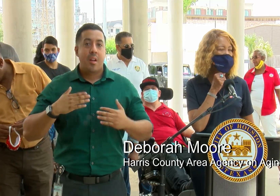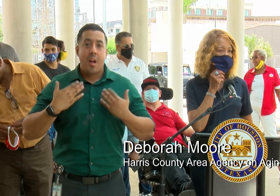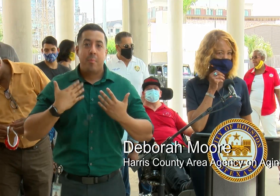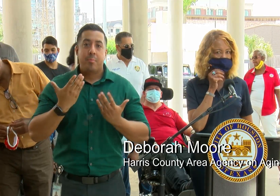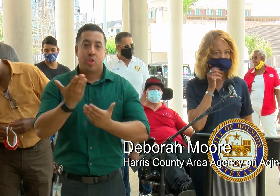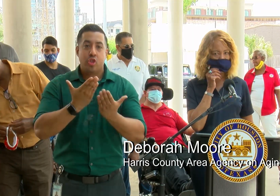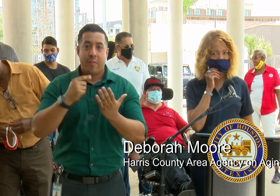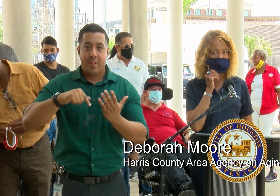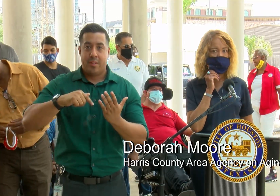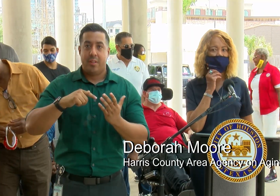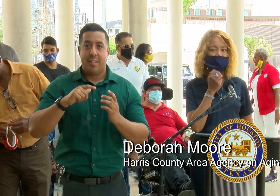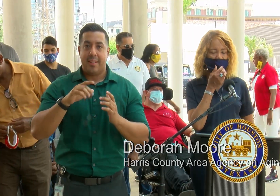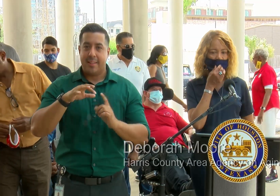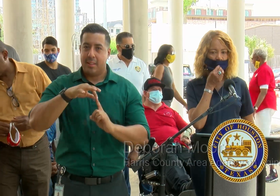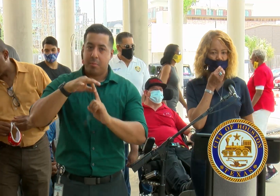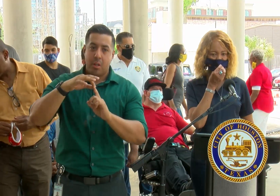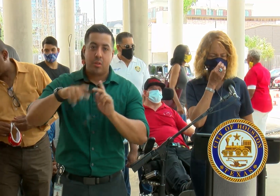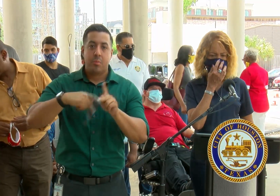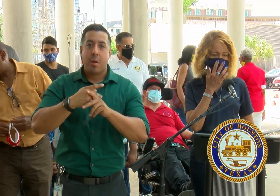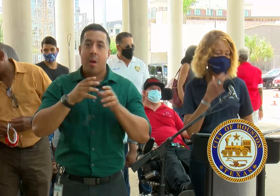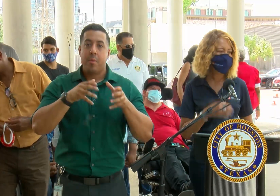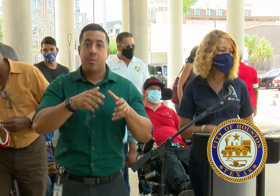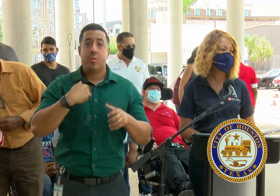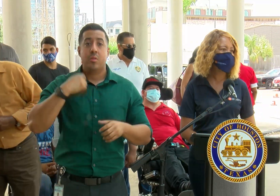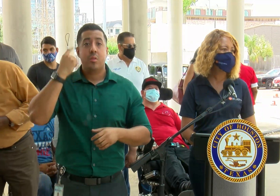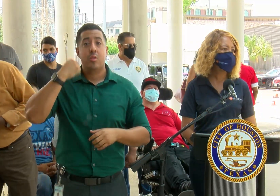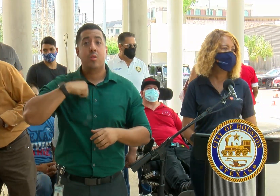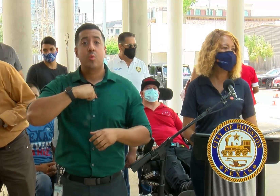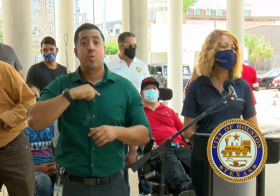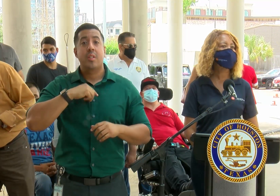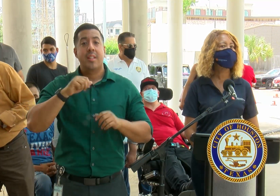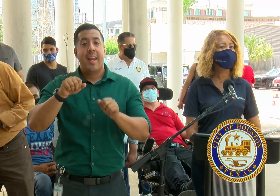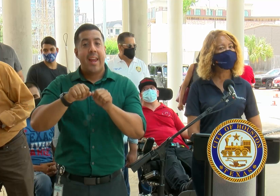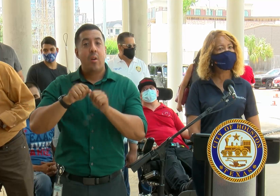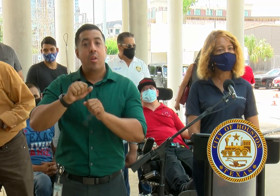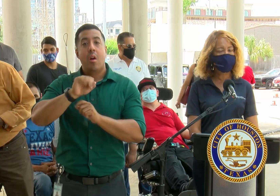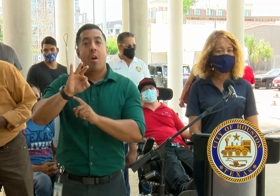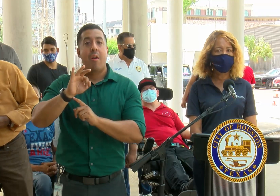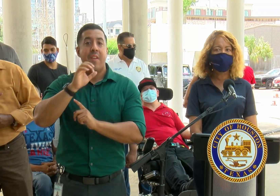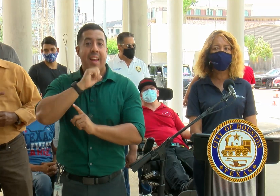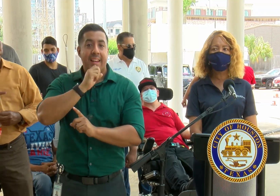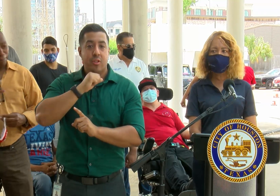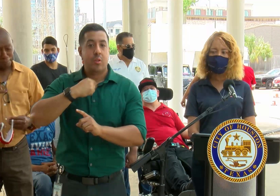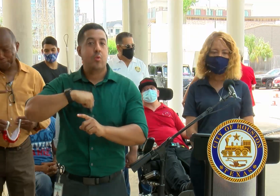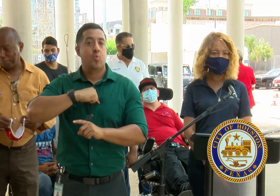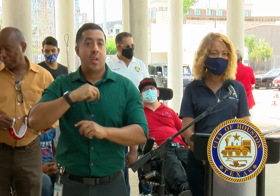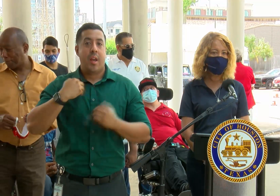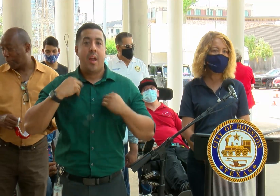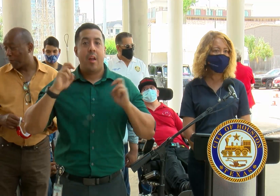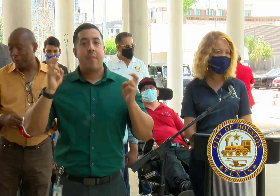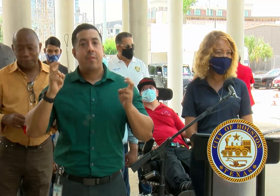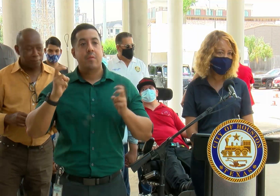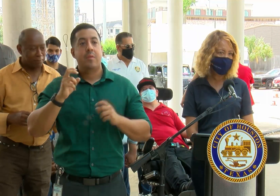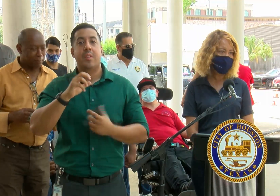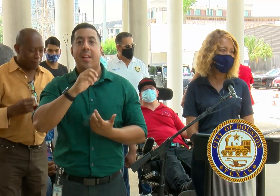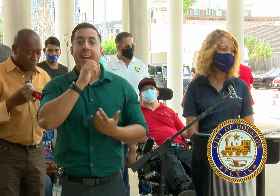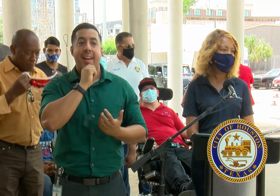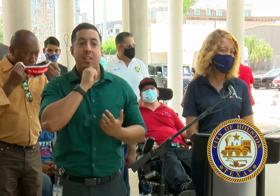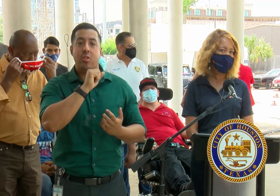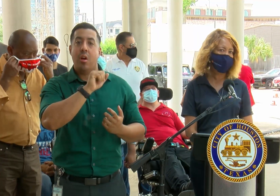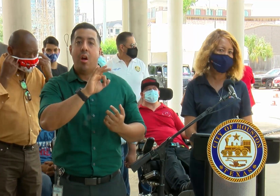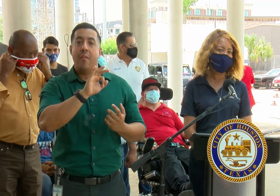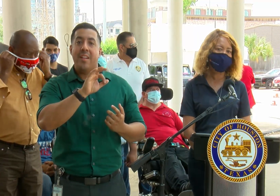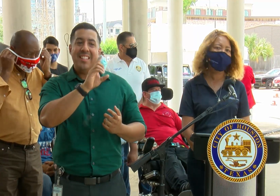this special population. We are with the Area Agency on Aging, but we also have an arm, and it's called the Aging and